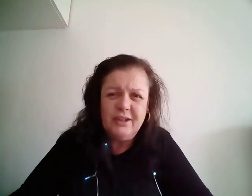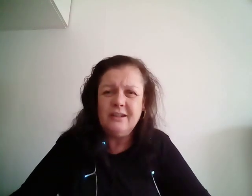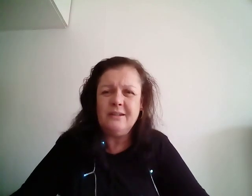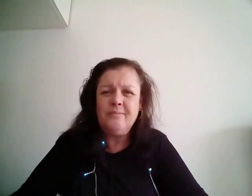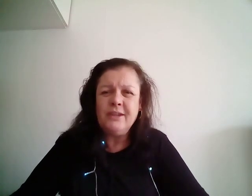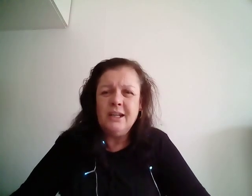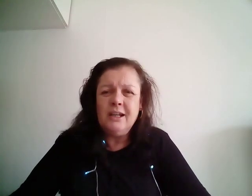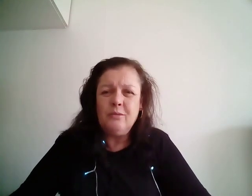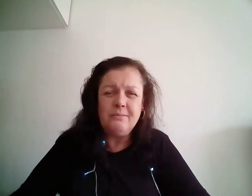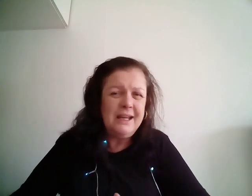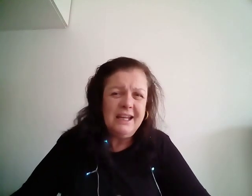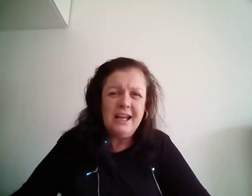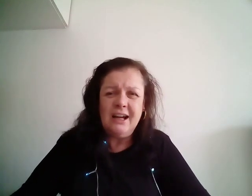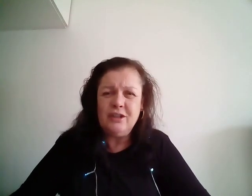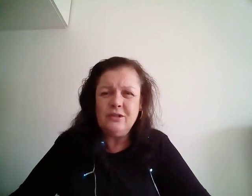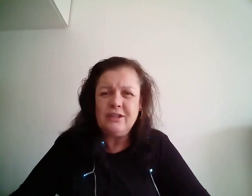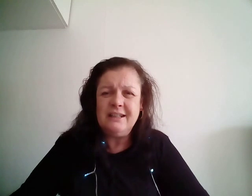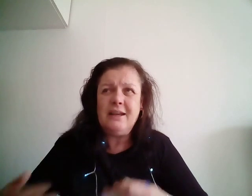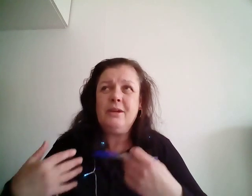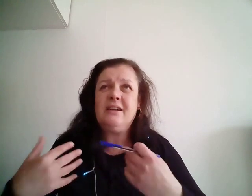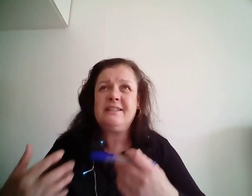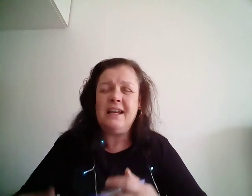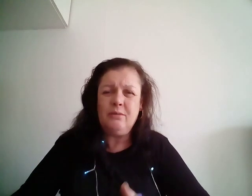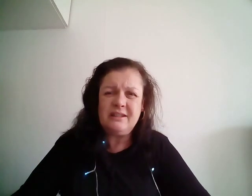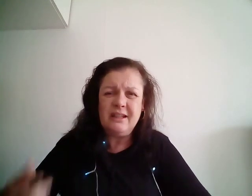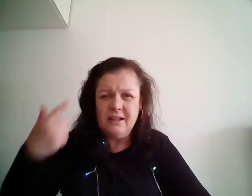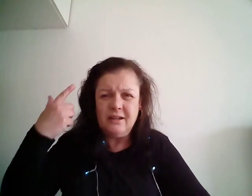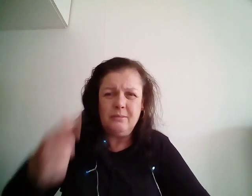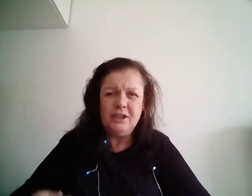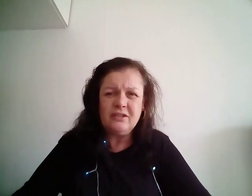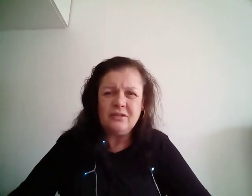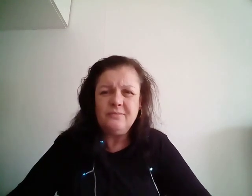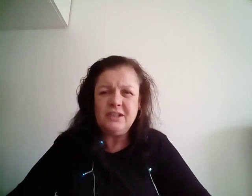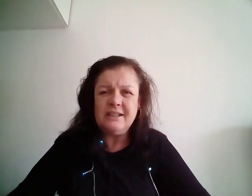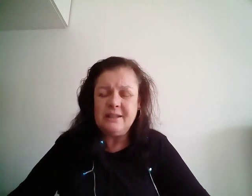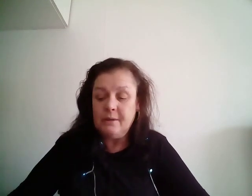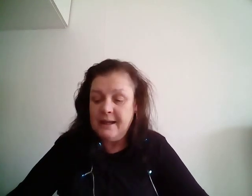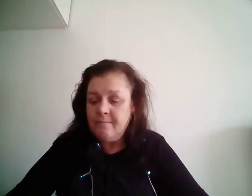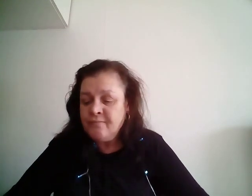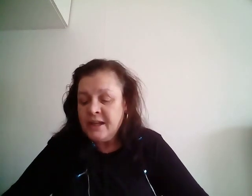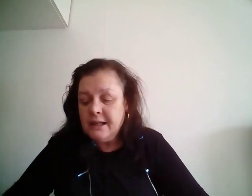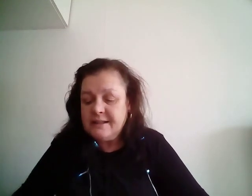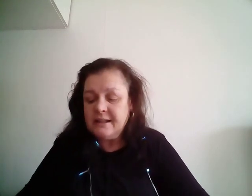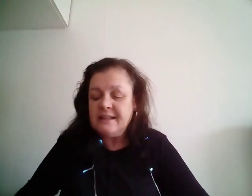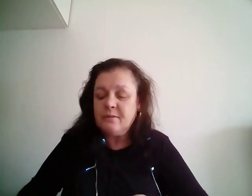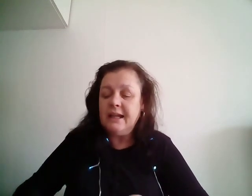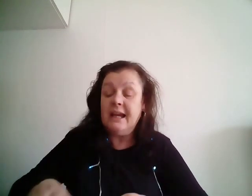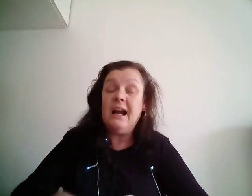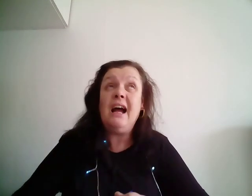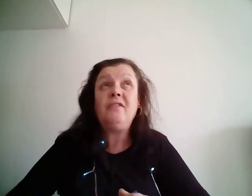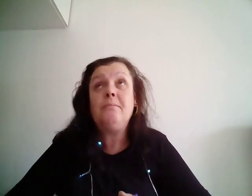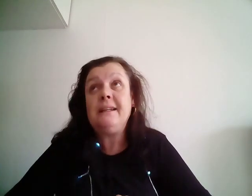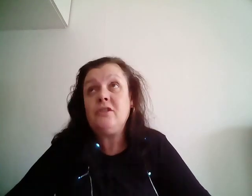know, with me, I usually, there we are, say what's on my noddle. Do you see what I mean? So this one here, I haven't mentioned